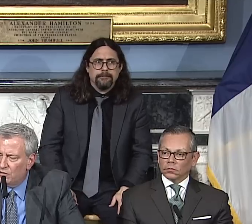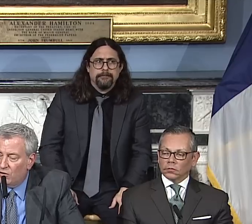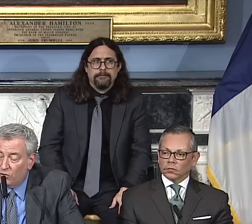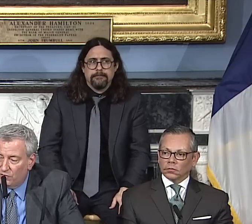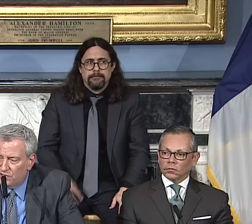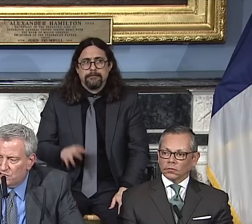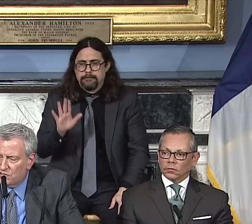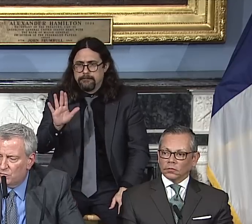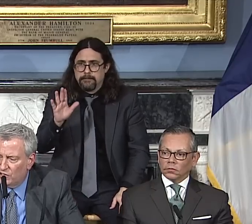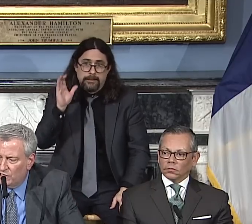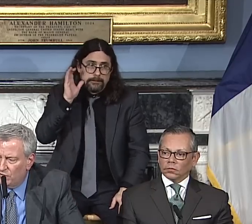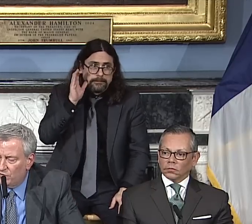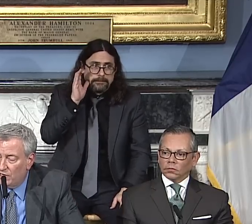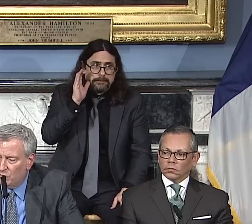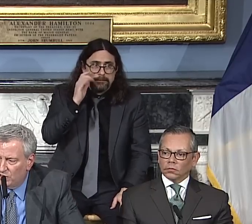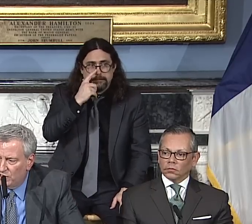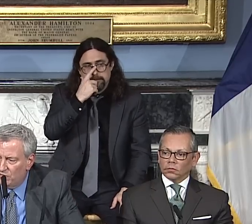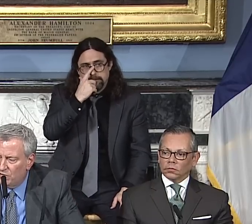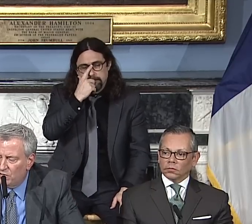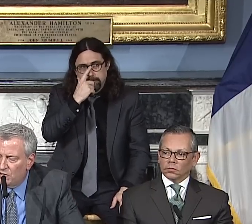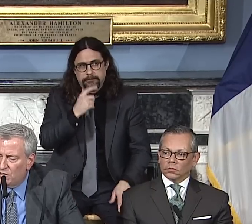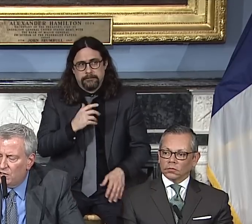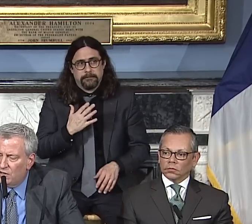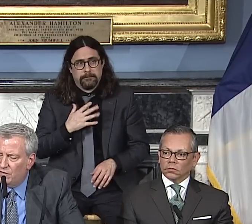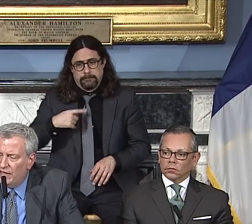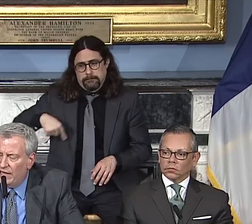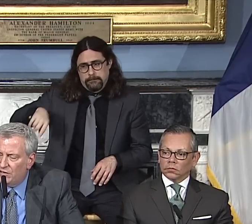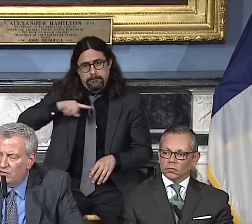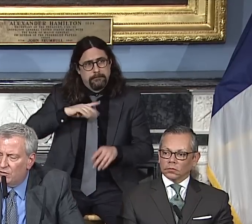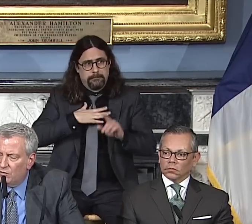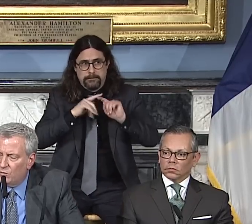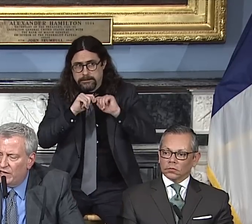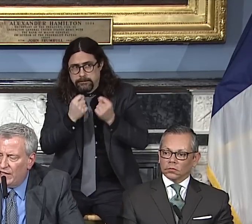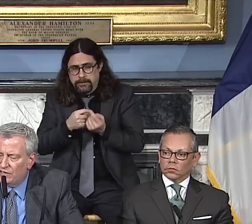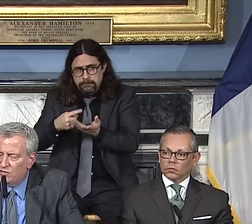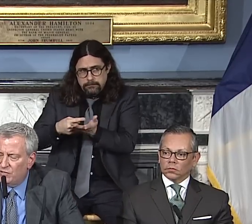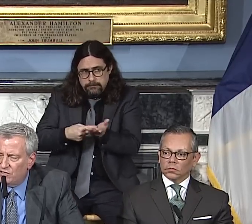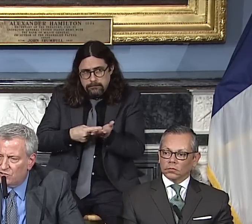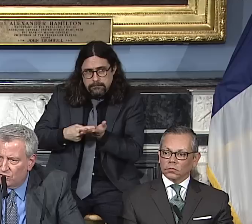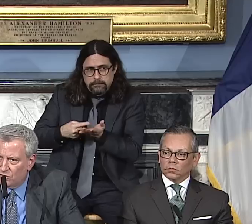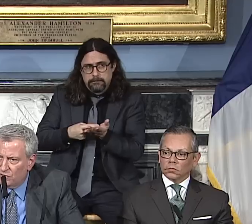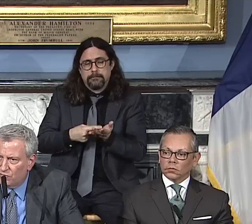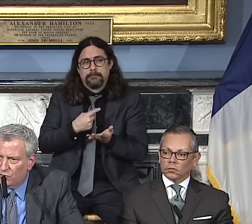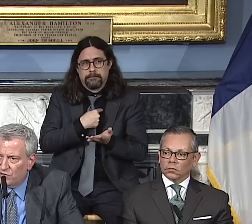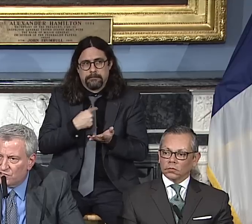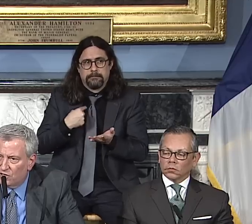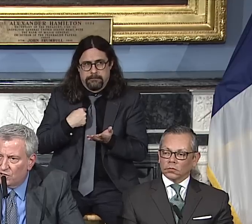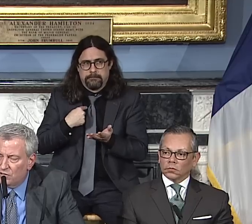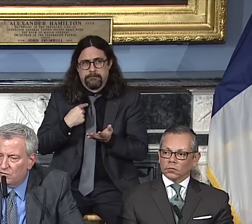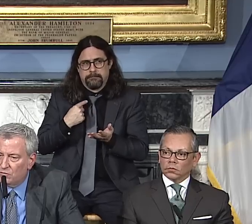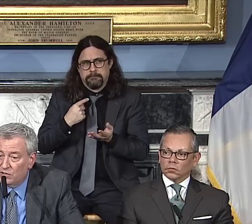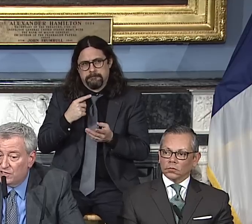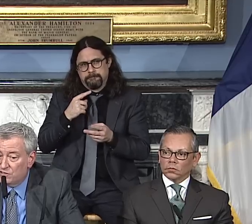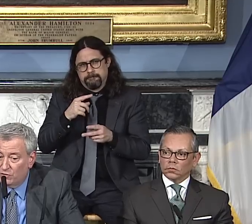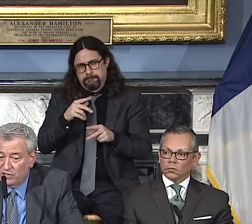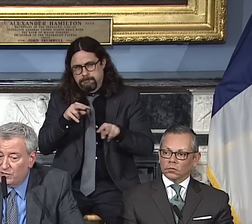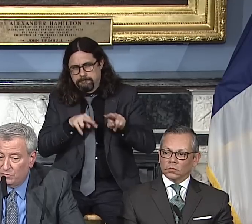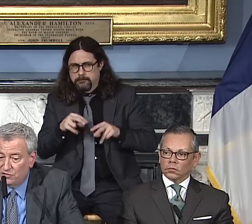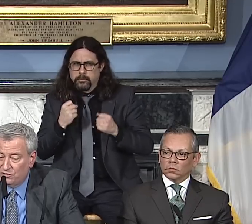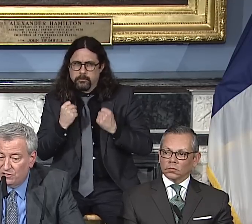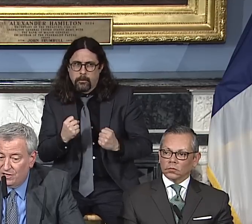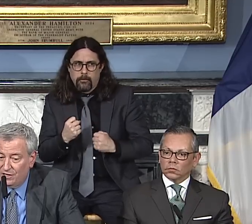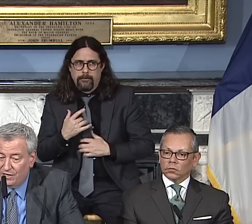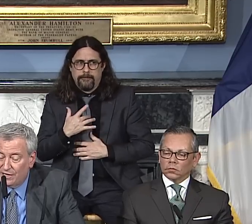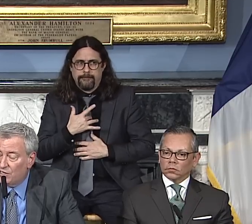truly, all of us, believed and believe that we had to be certain before we started what is going to